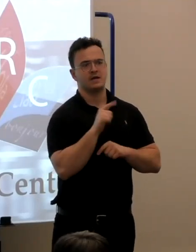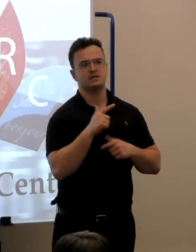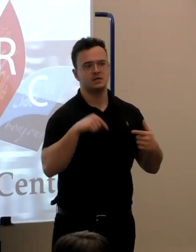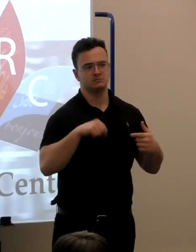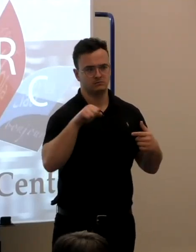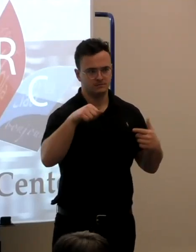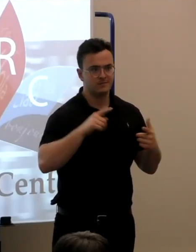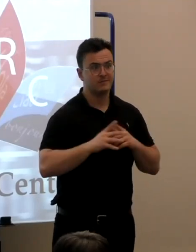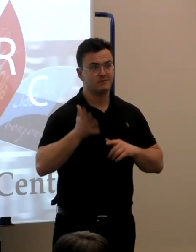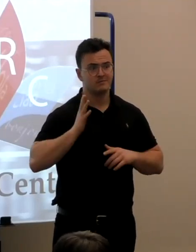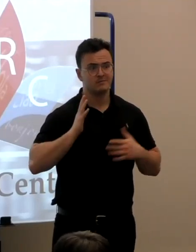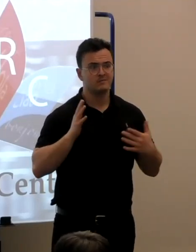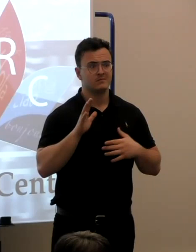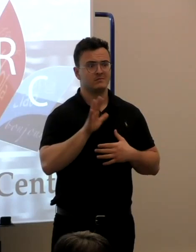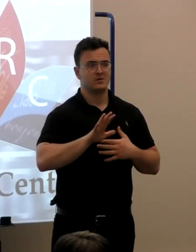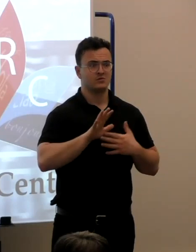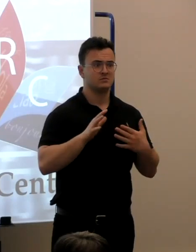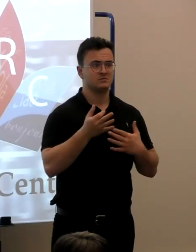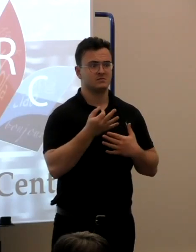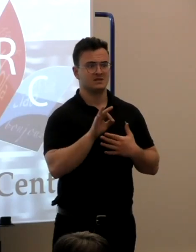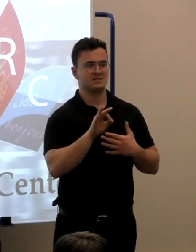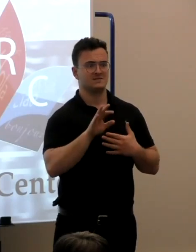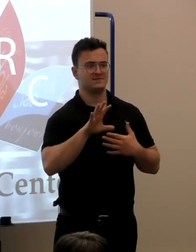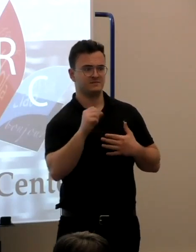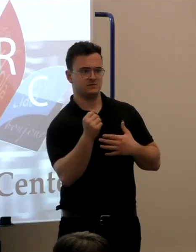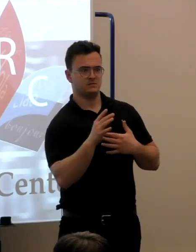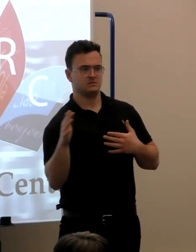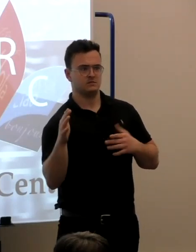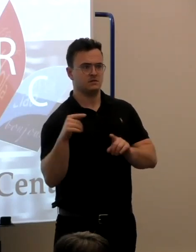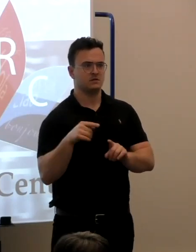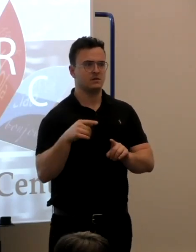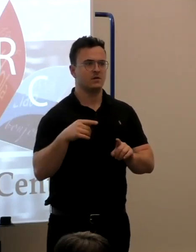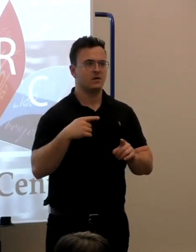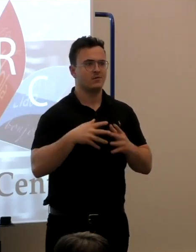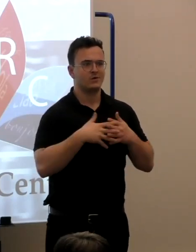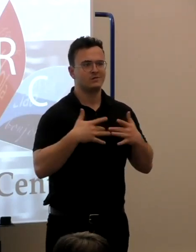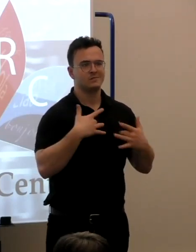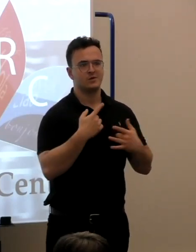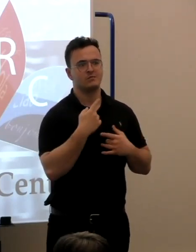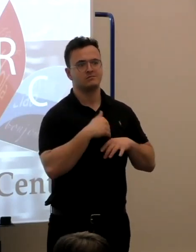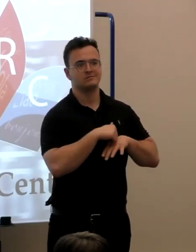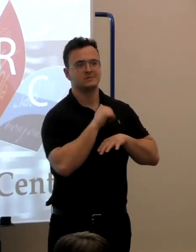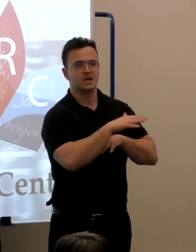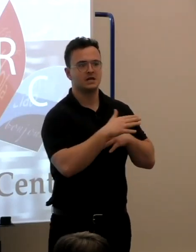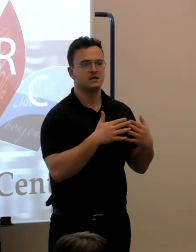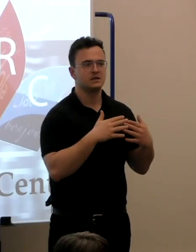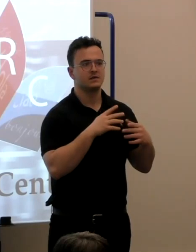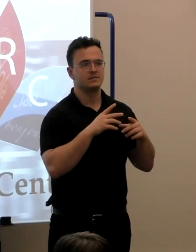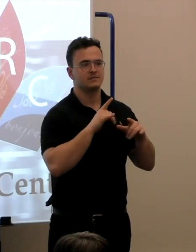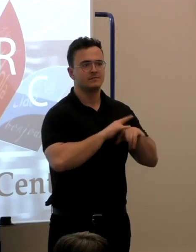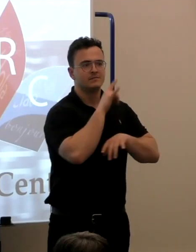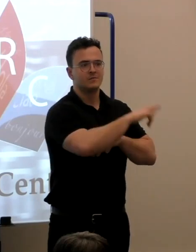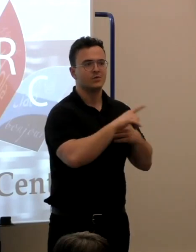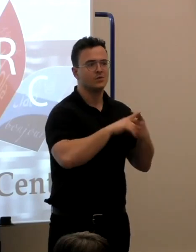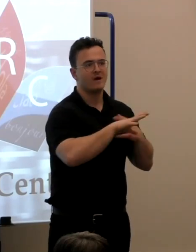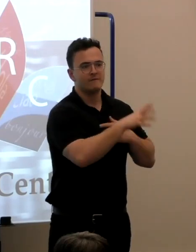Here, American Sign Language is pretty predominant, but say in the 1950s and on, even in America, they